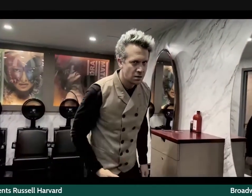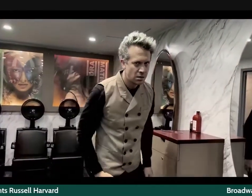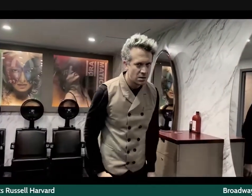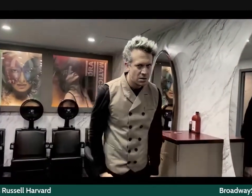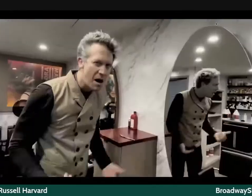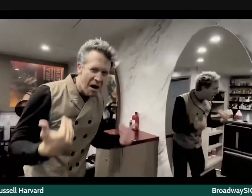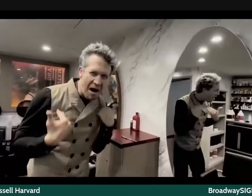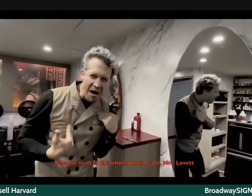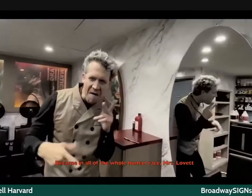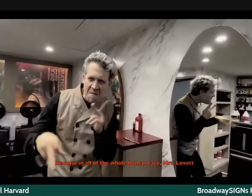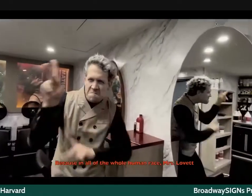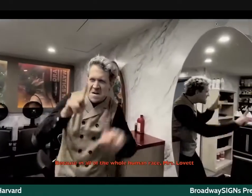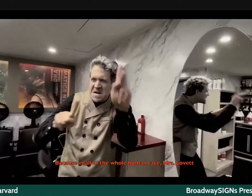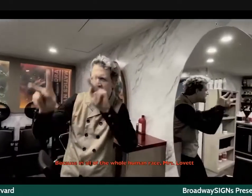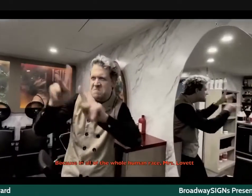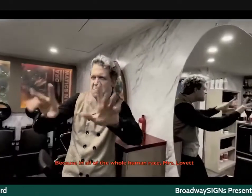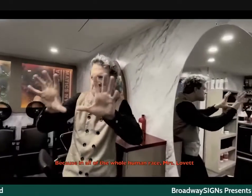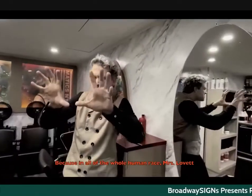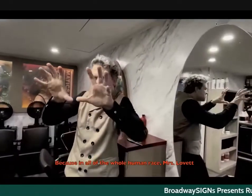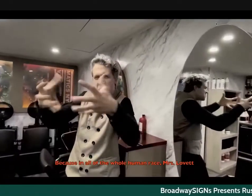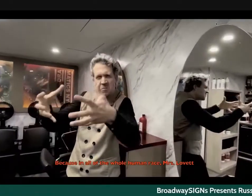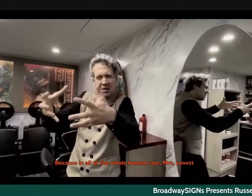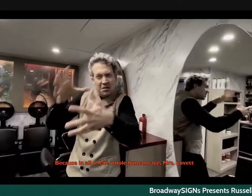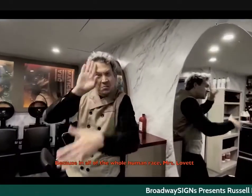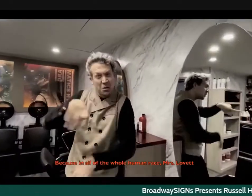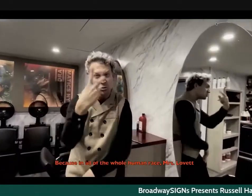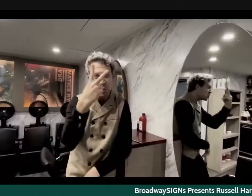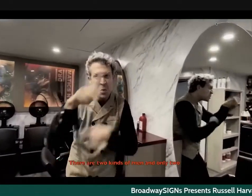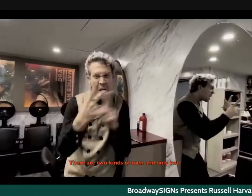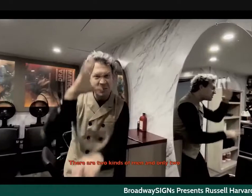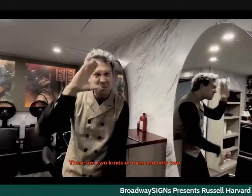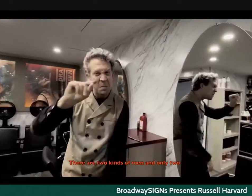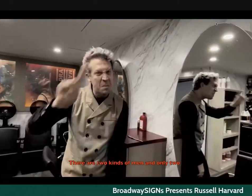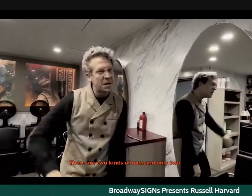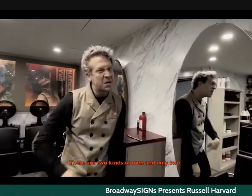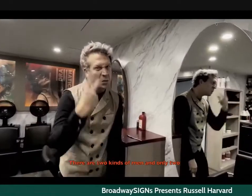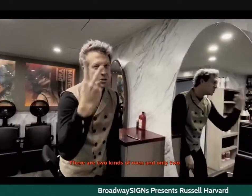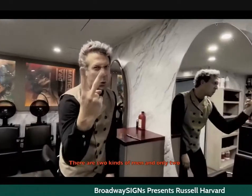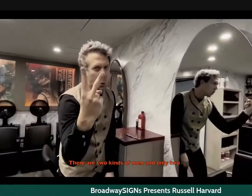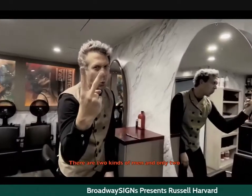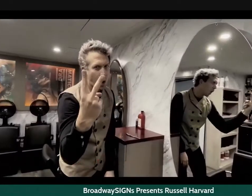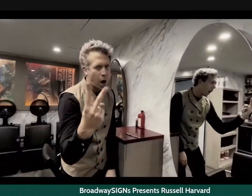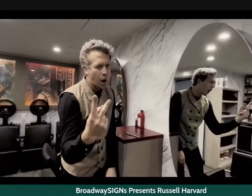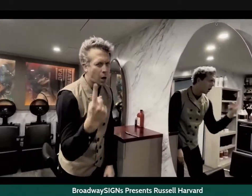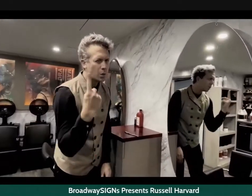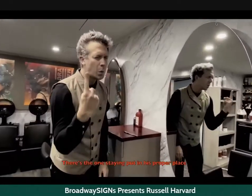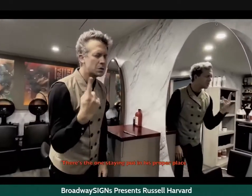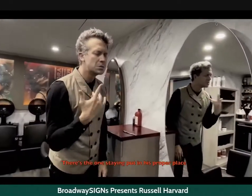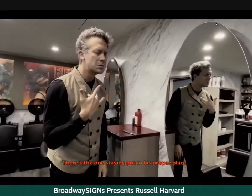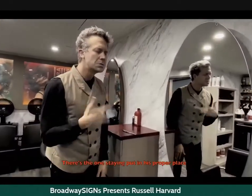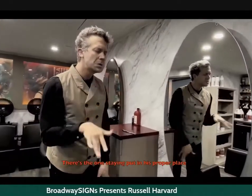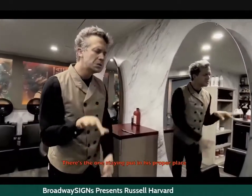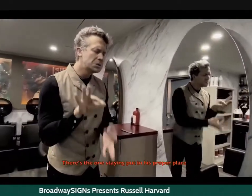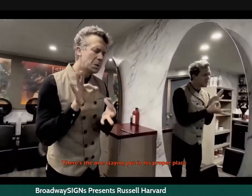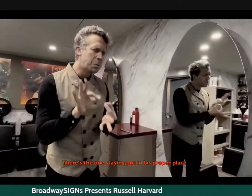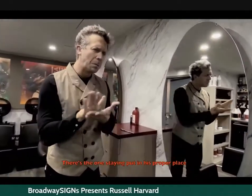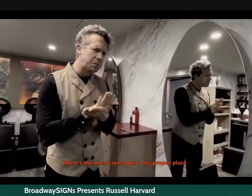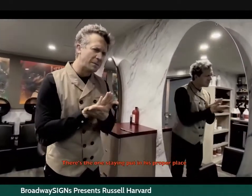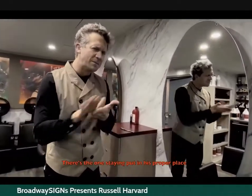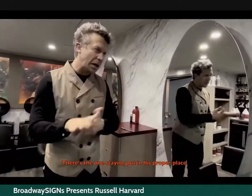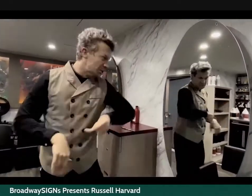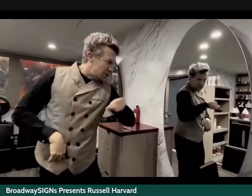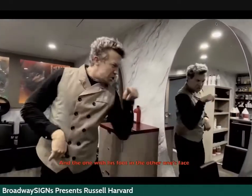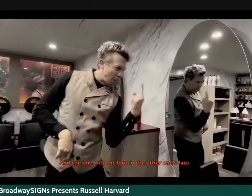why. Because in all of the whole human race, Mrs. Lovett, there are two kinds of men and only two. There's the one staying put